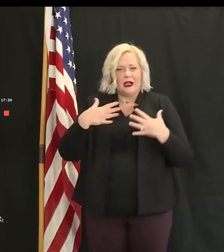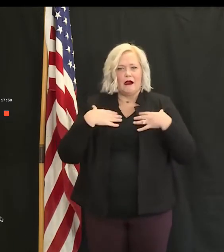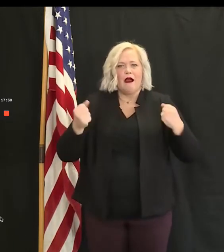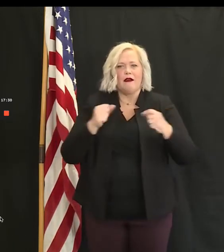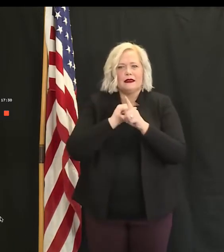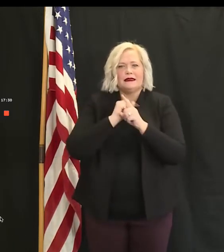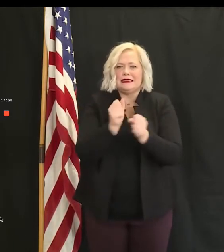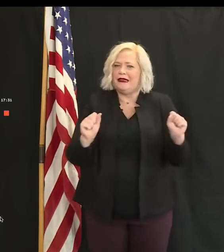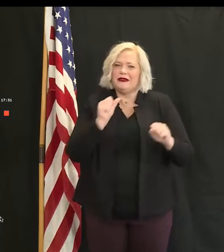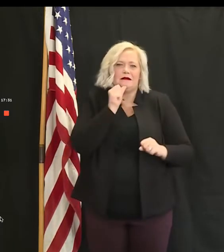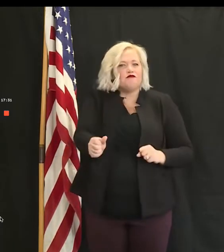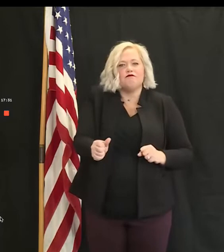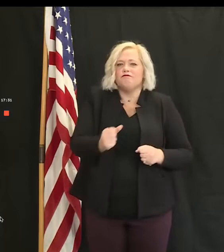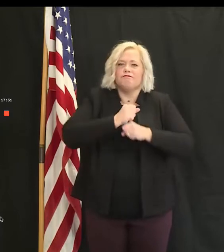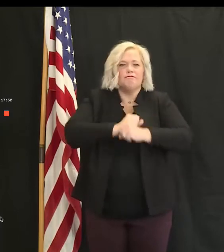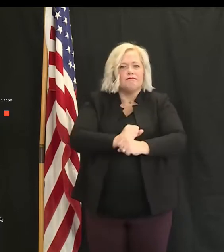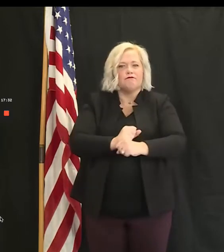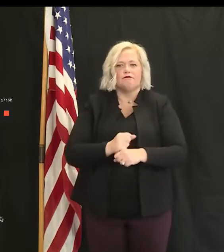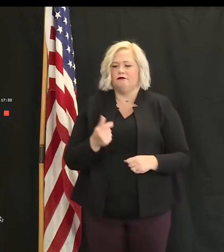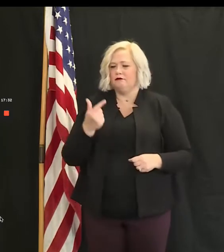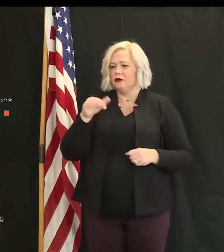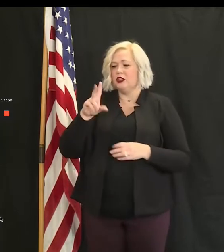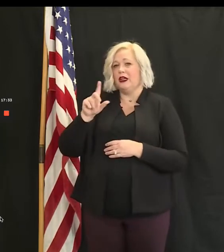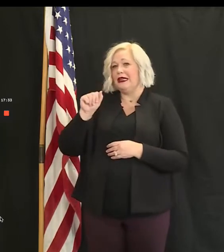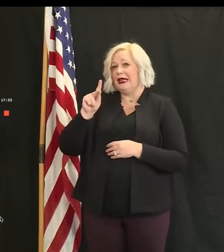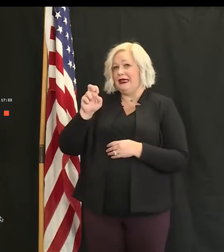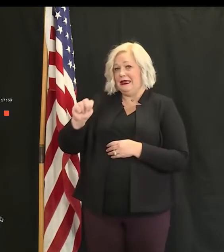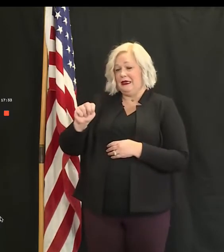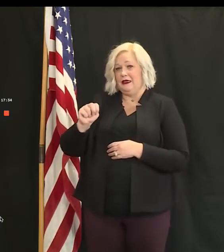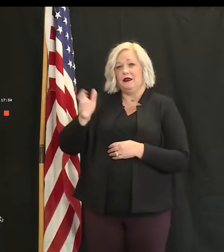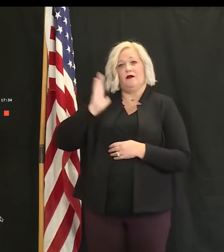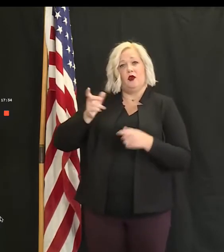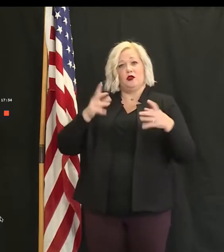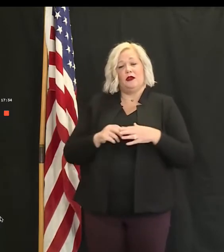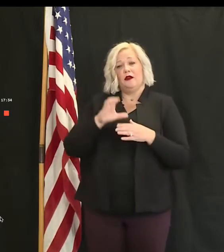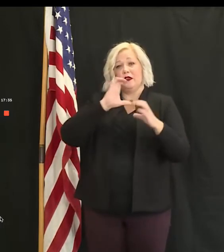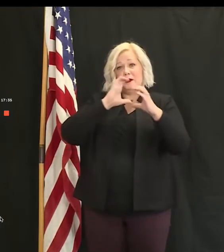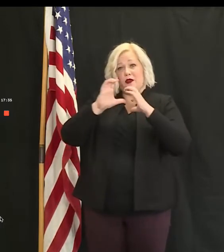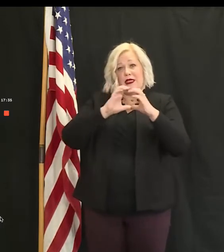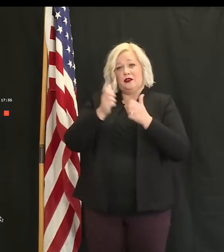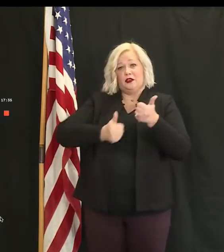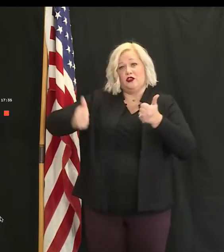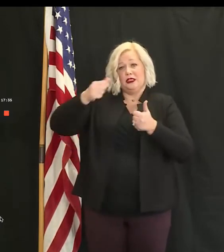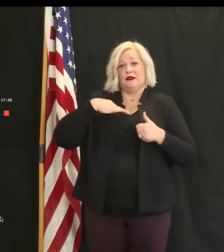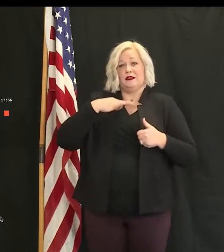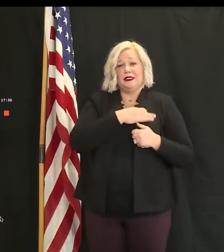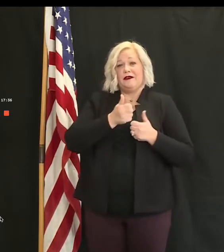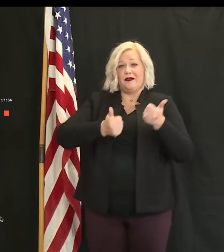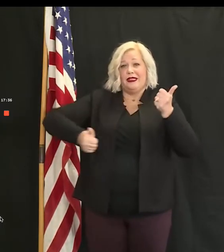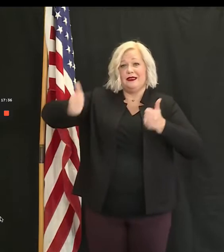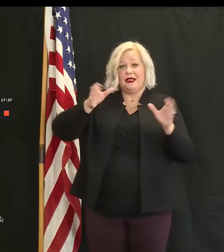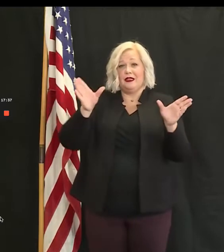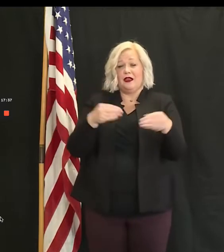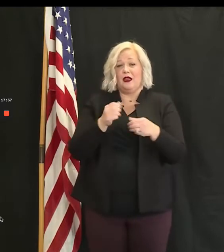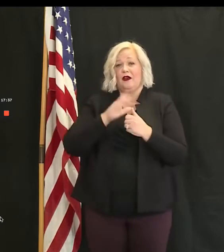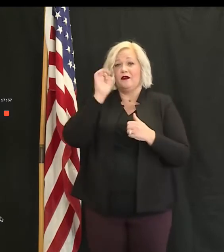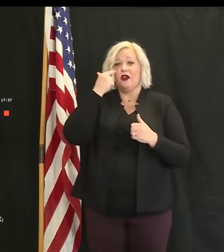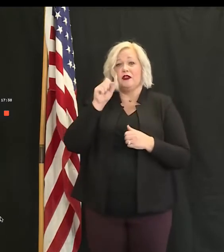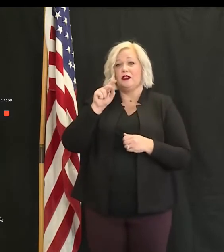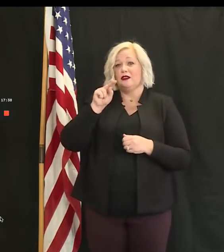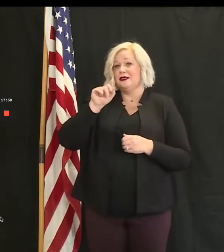residents. Jared Agin, former director of communications and chief of staff of the Executive Office of